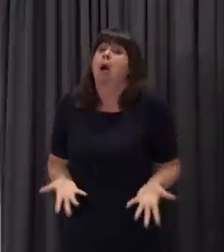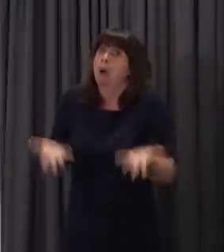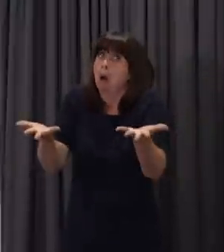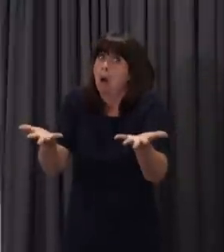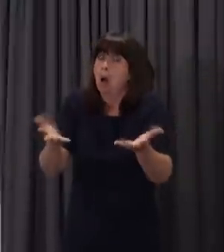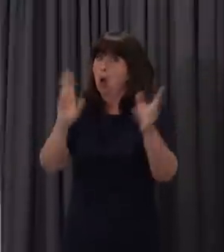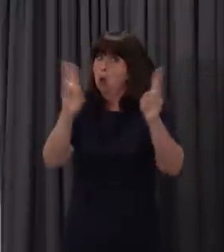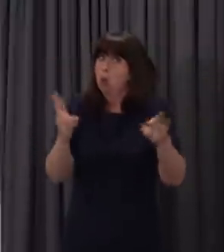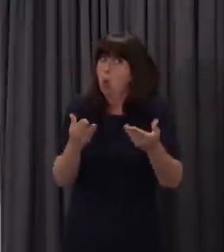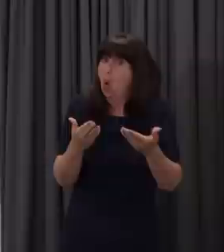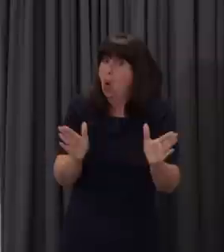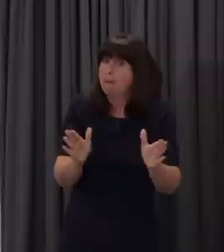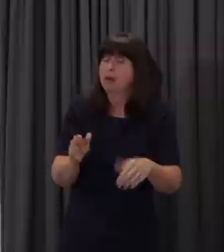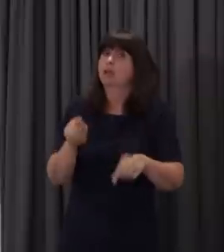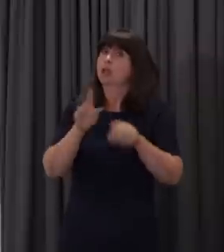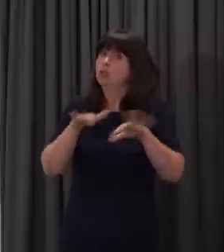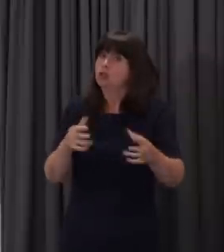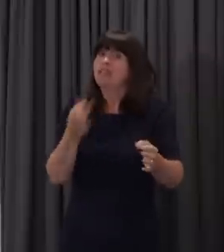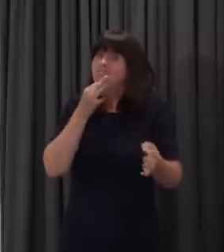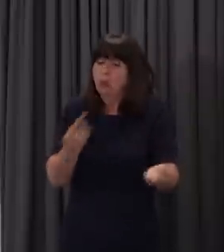what a parent feels is right for them and their child.